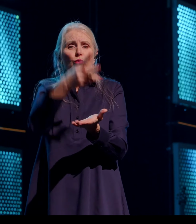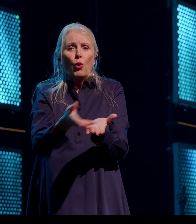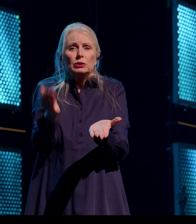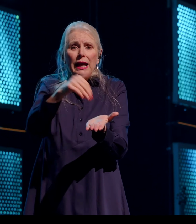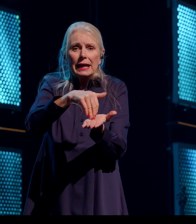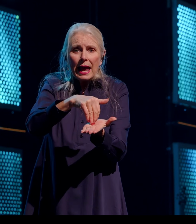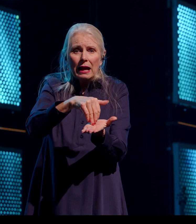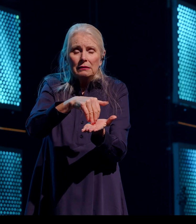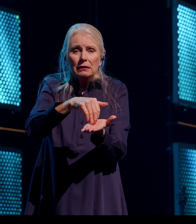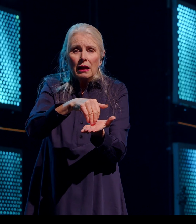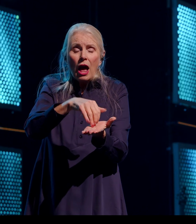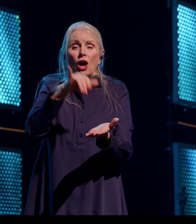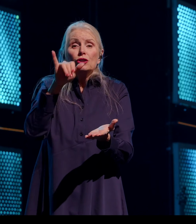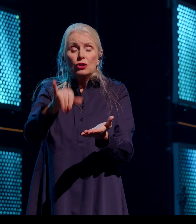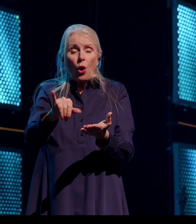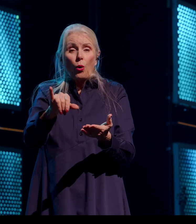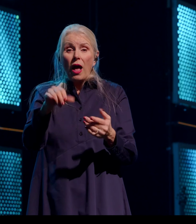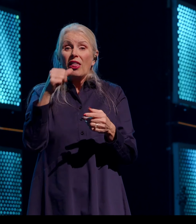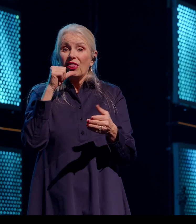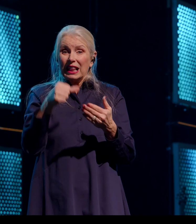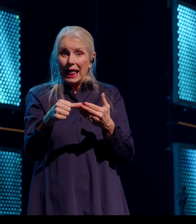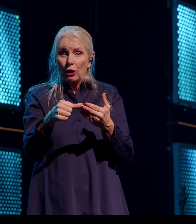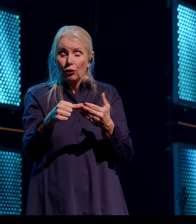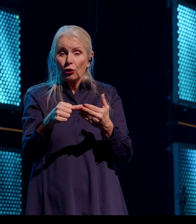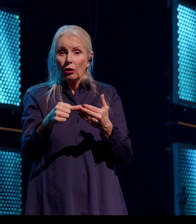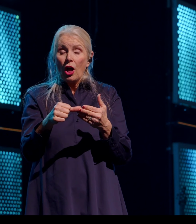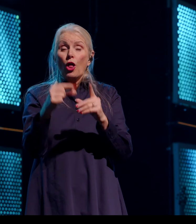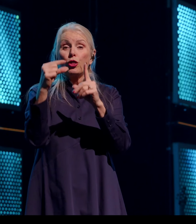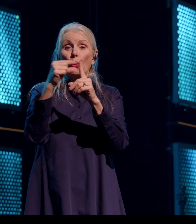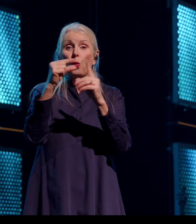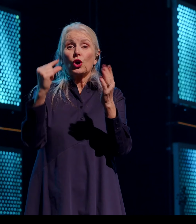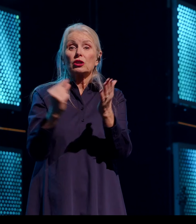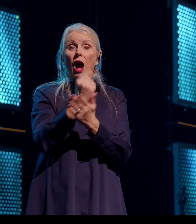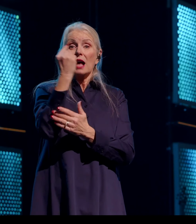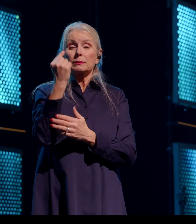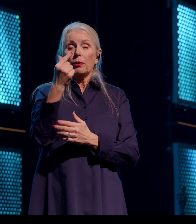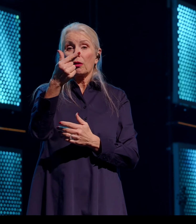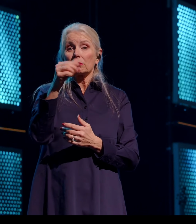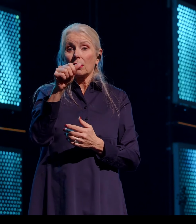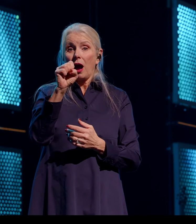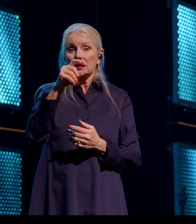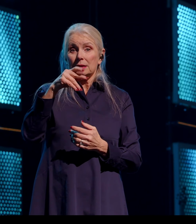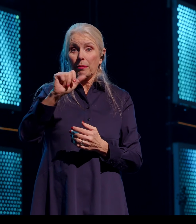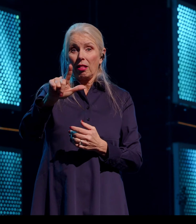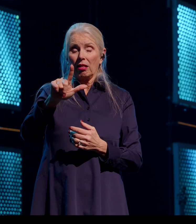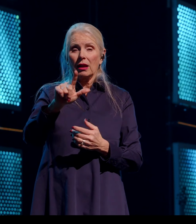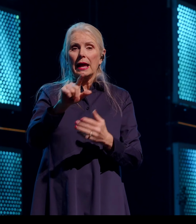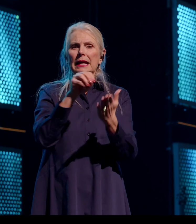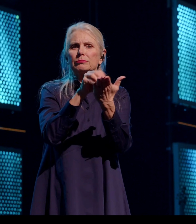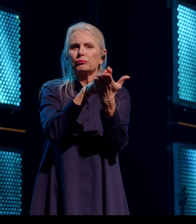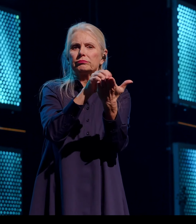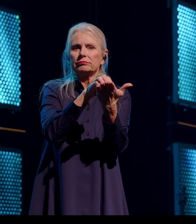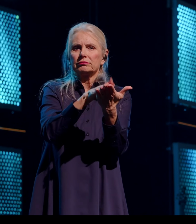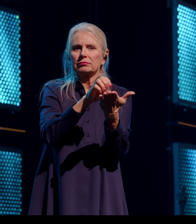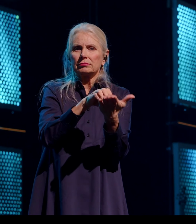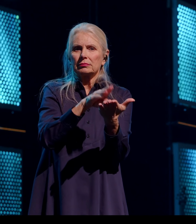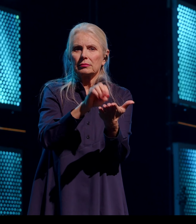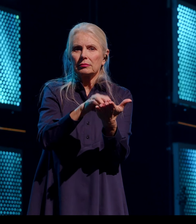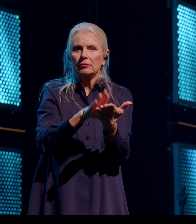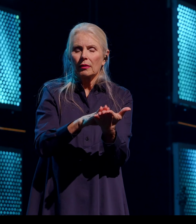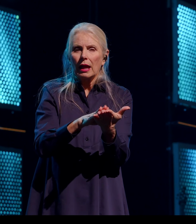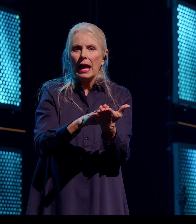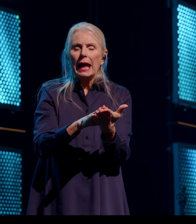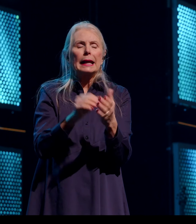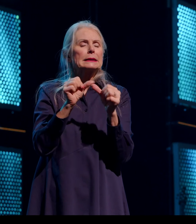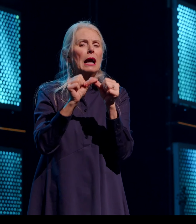letter, the word gospel is mentioned more than any other letter that Paul writes. He's constantly talking about the